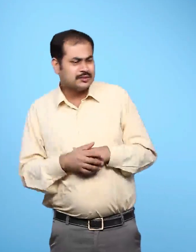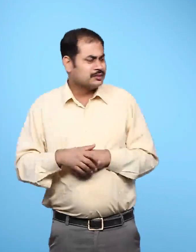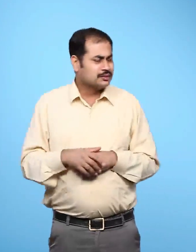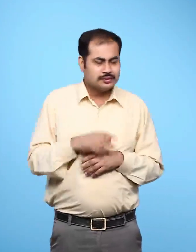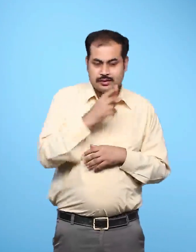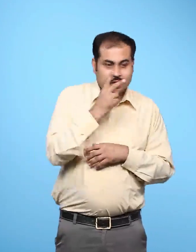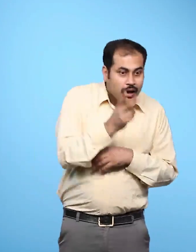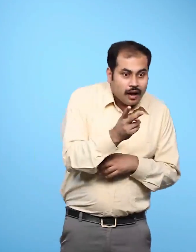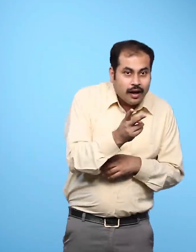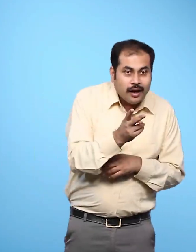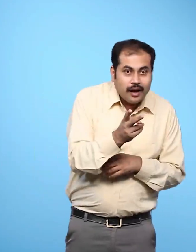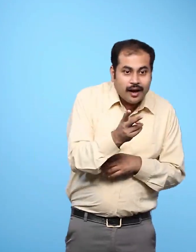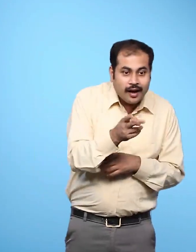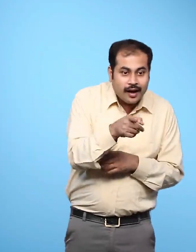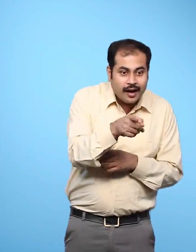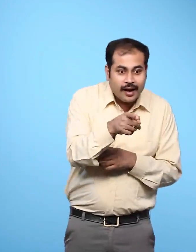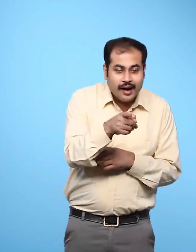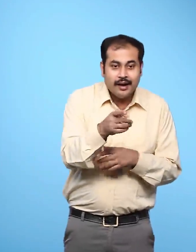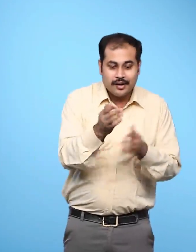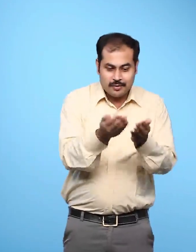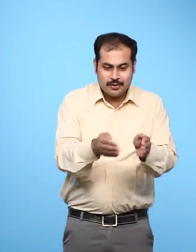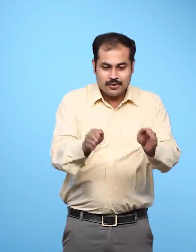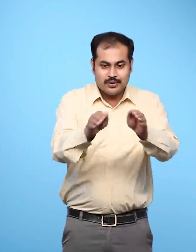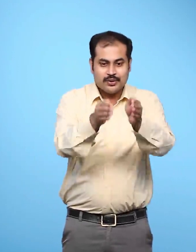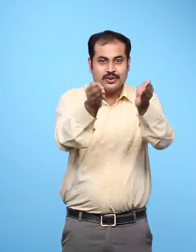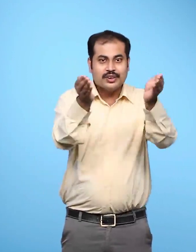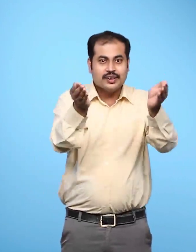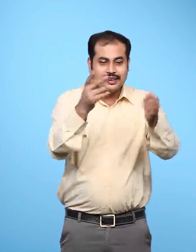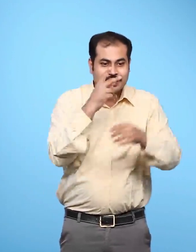Suddenly, it saw a pitcher. That is, Matka.